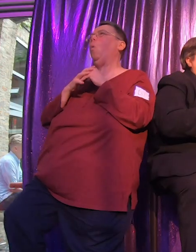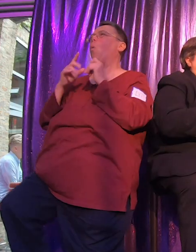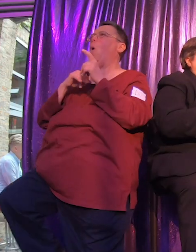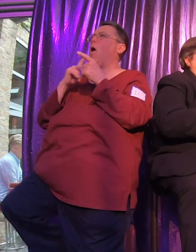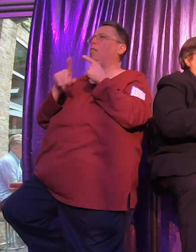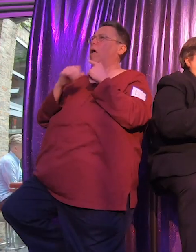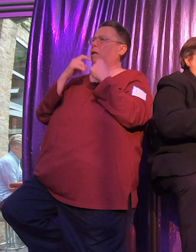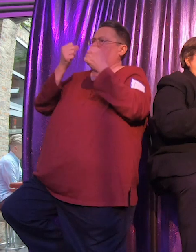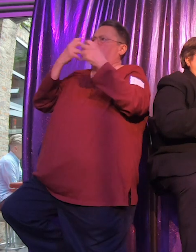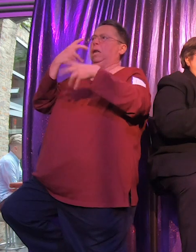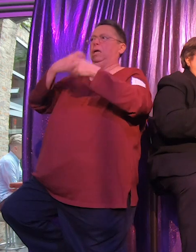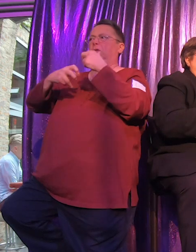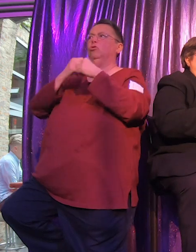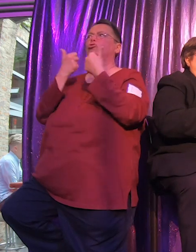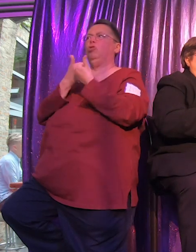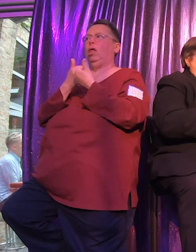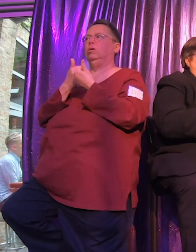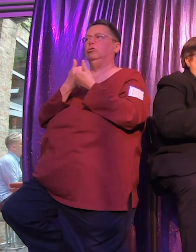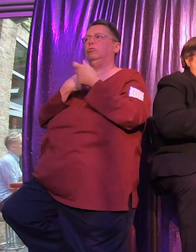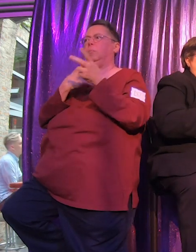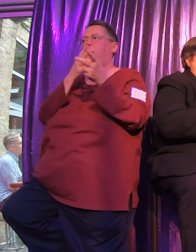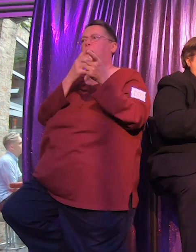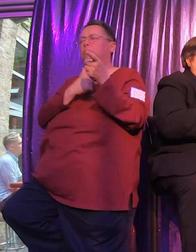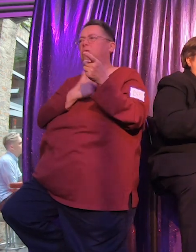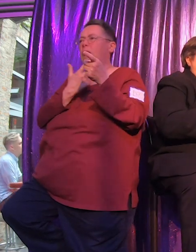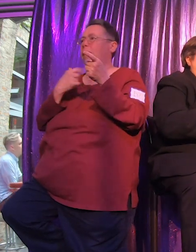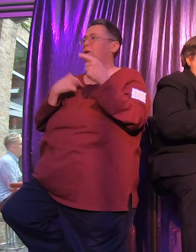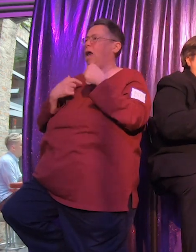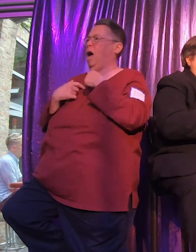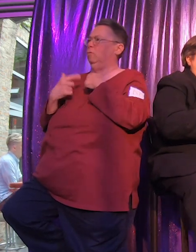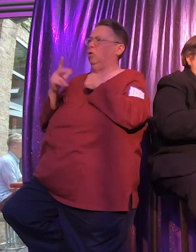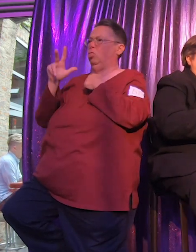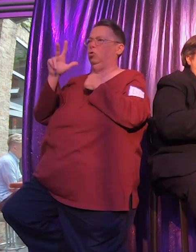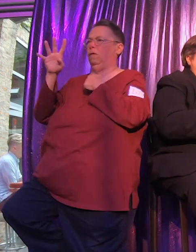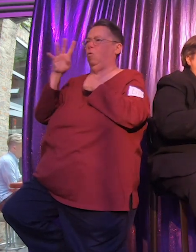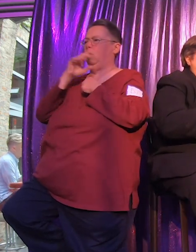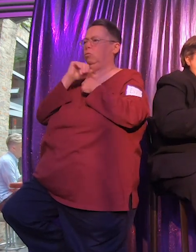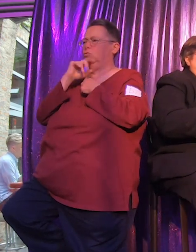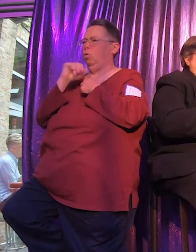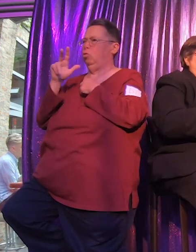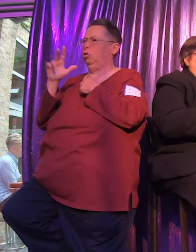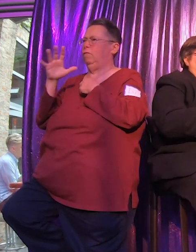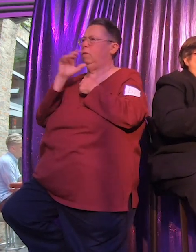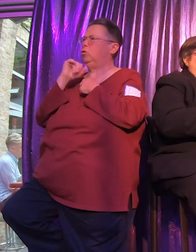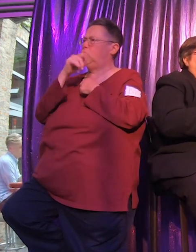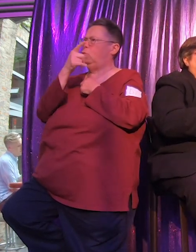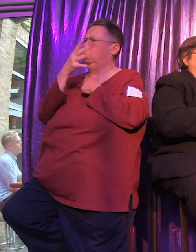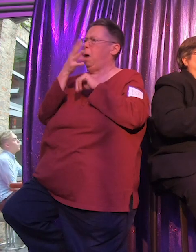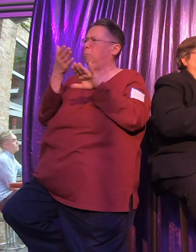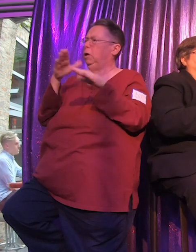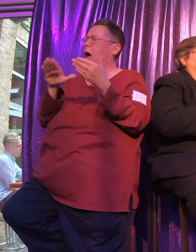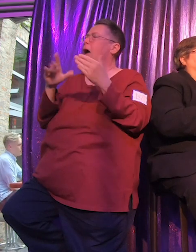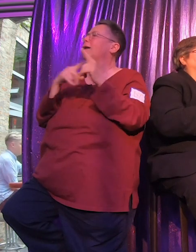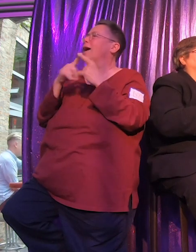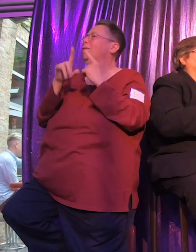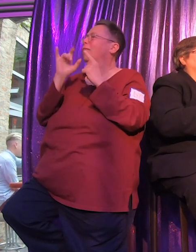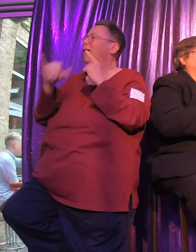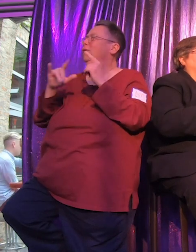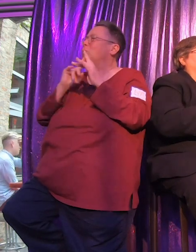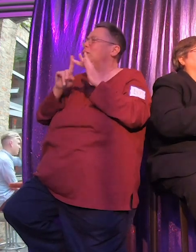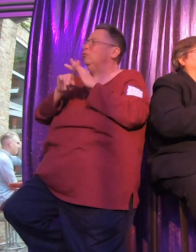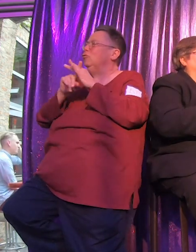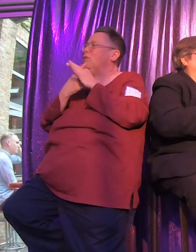very, very many difficult challenges in her life. And I was only about 34, 35 when she died. So at that point is when you're starting